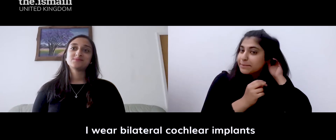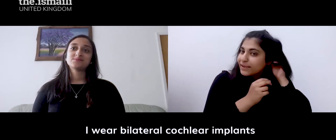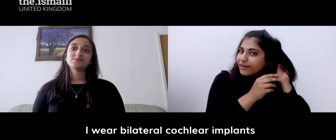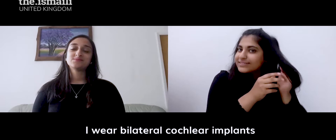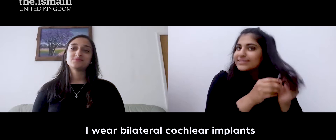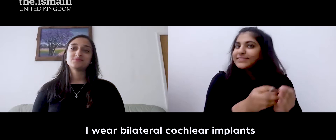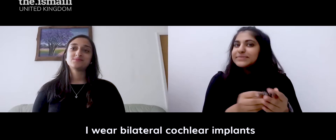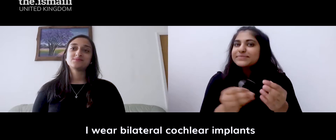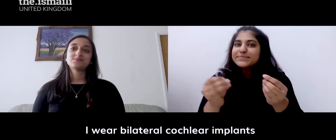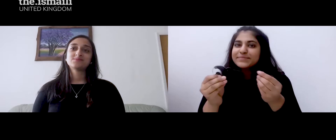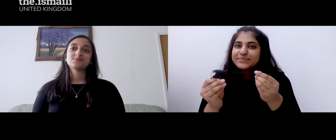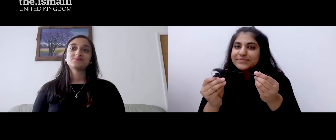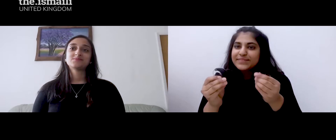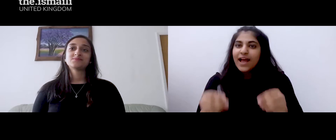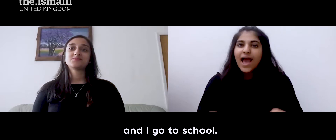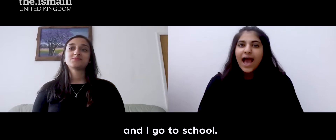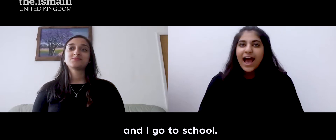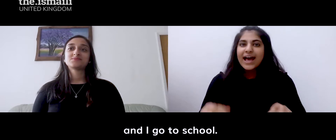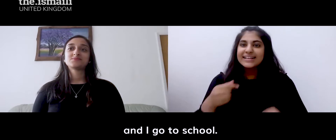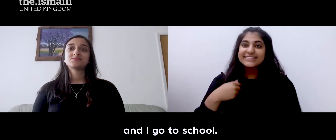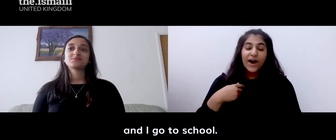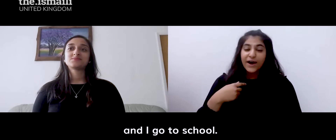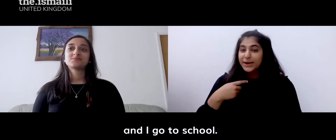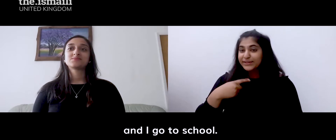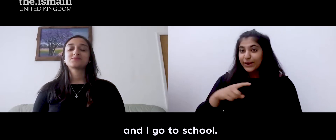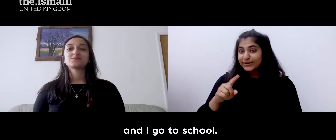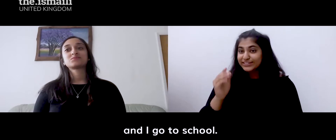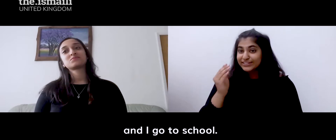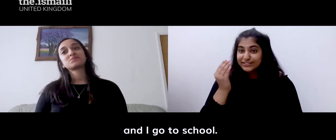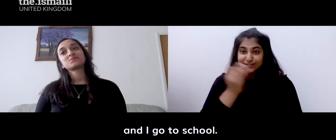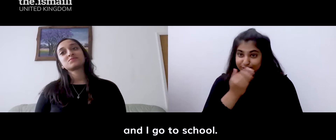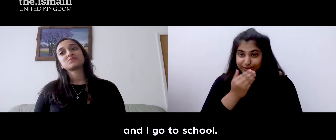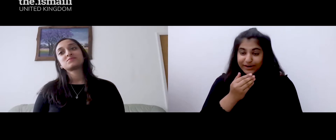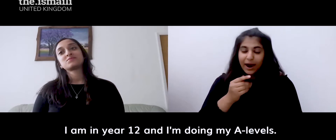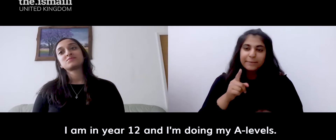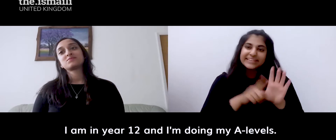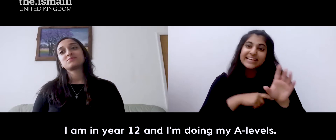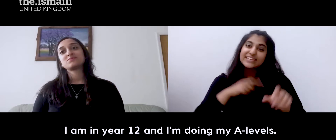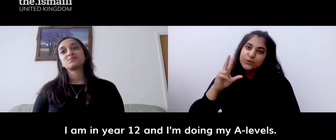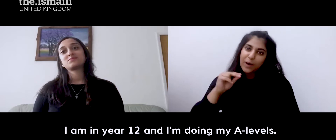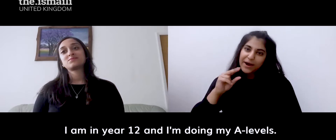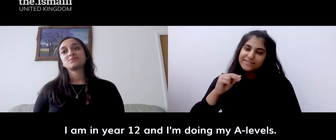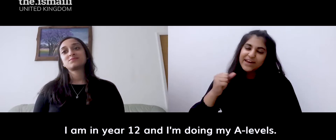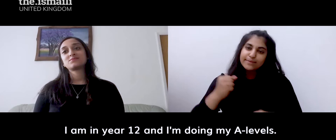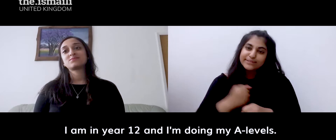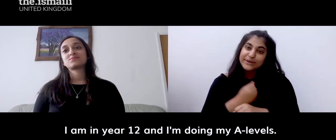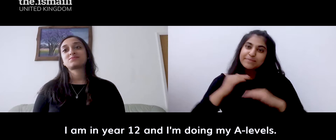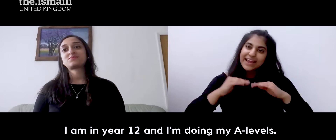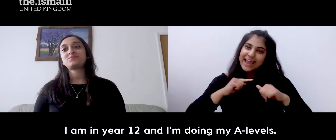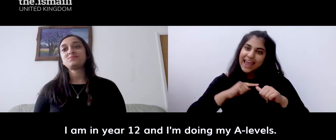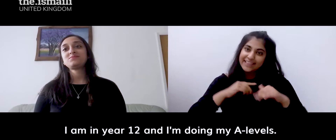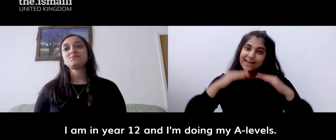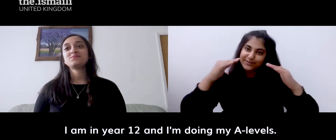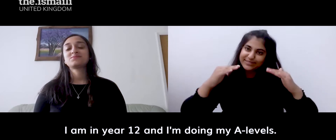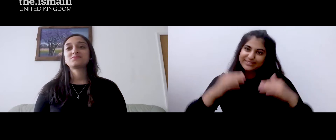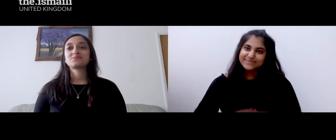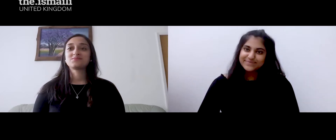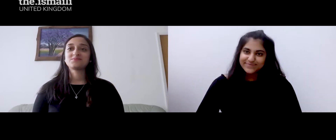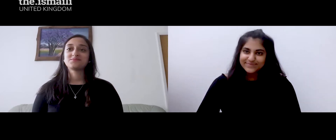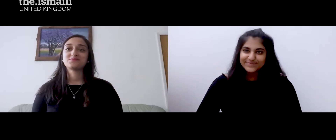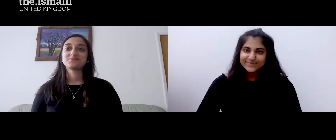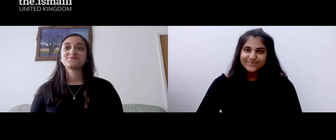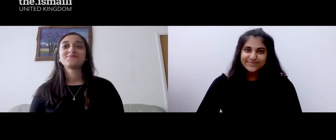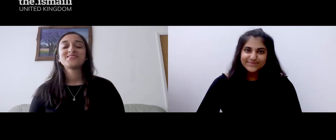cochlear implants and I go to school. I'm in year 12 and I'm doing my A-levels.